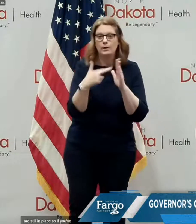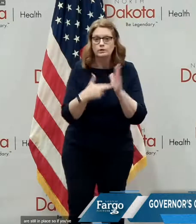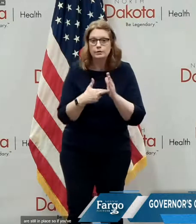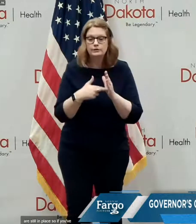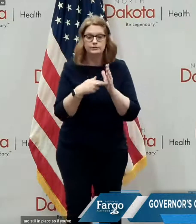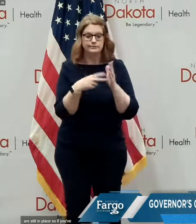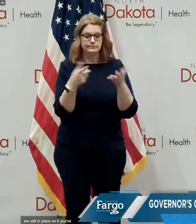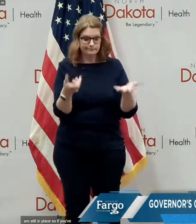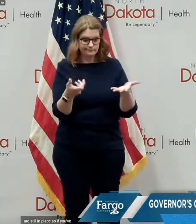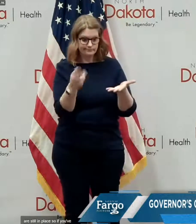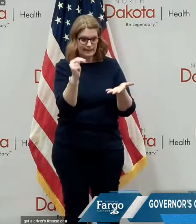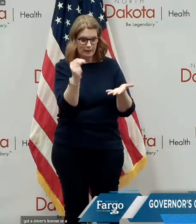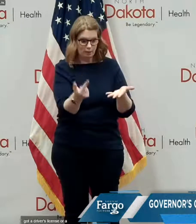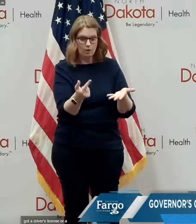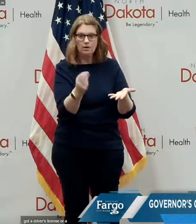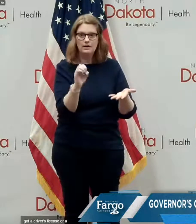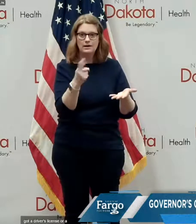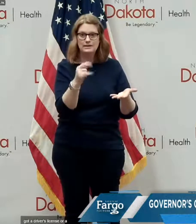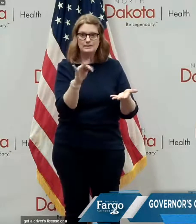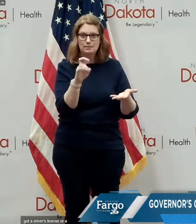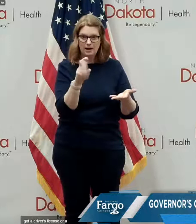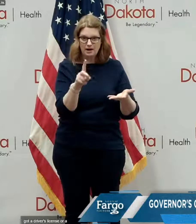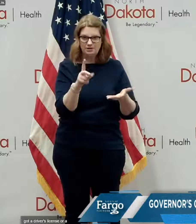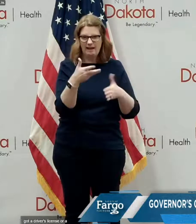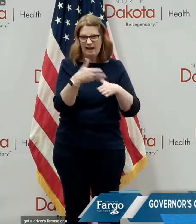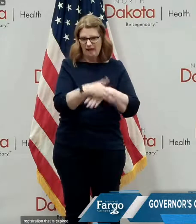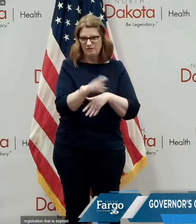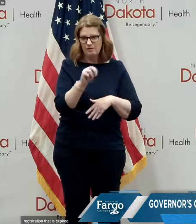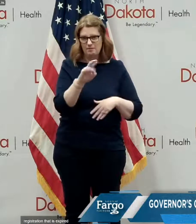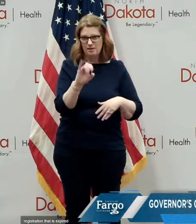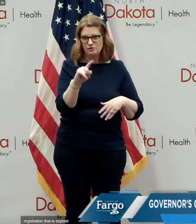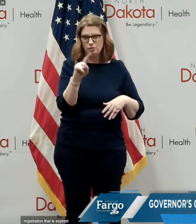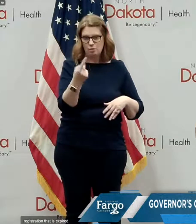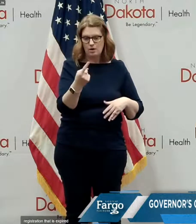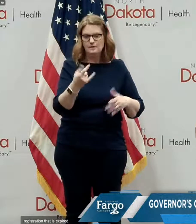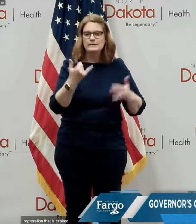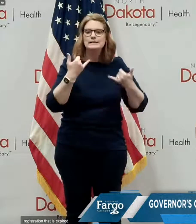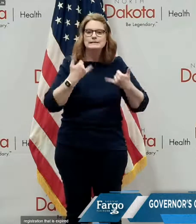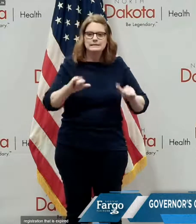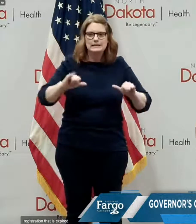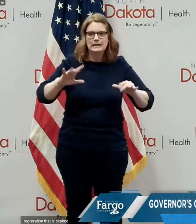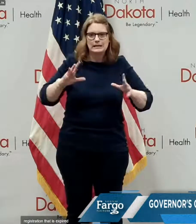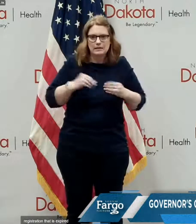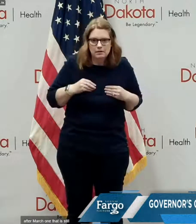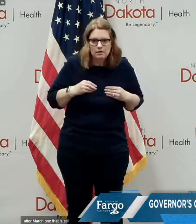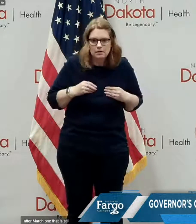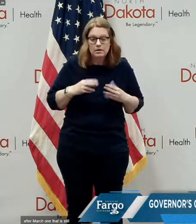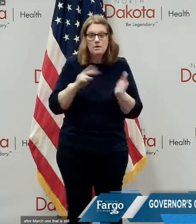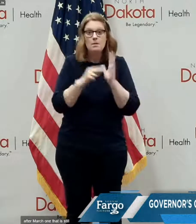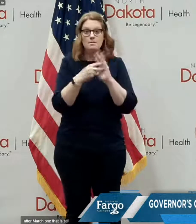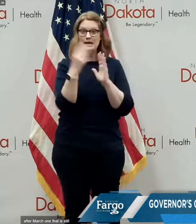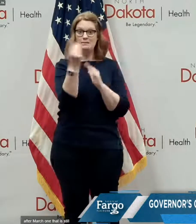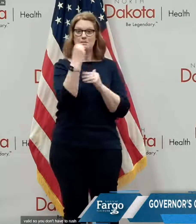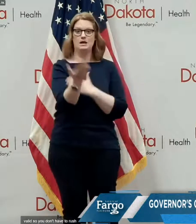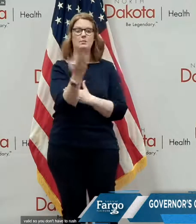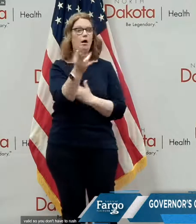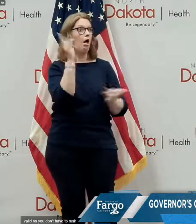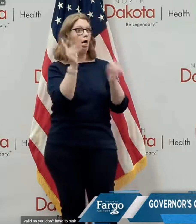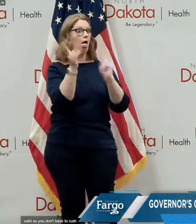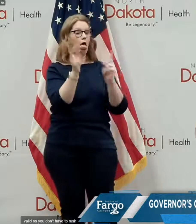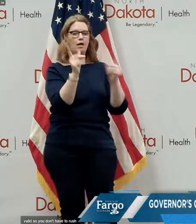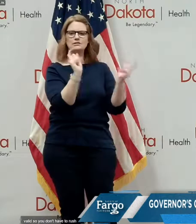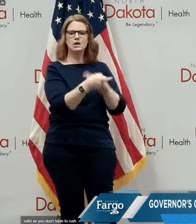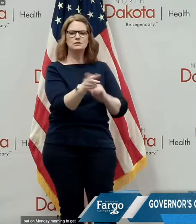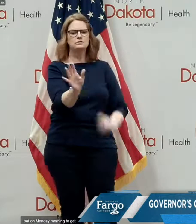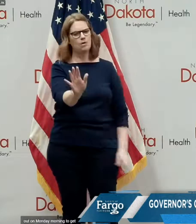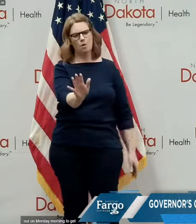is expired after March 1, that is still valid. So you don't have to rush out on Monday morning to get that changed. We'll give